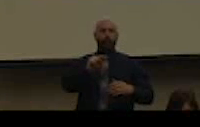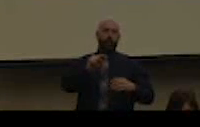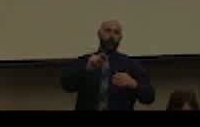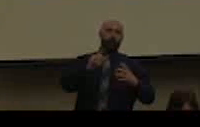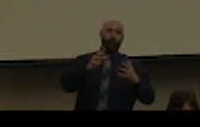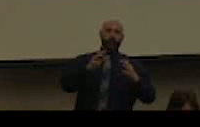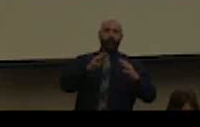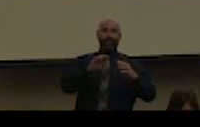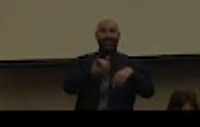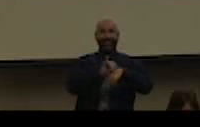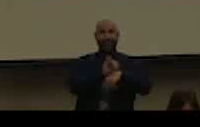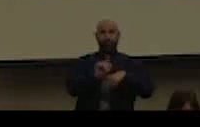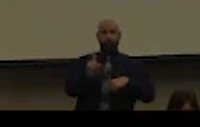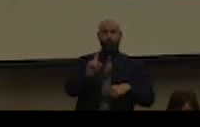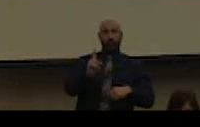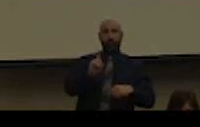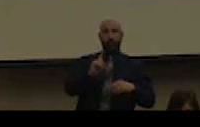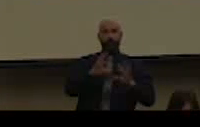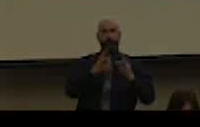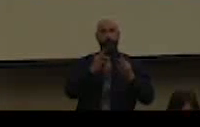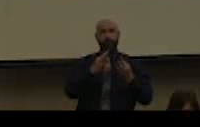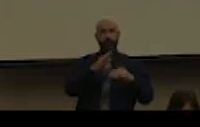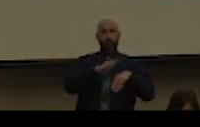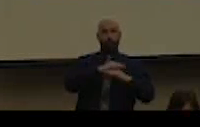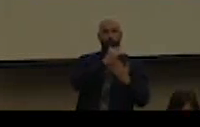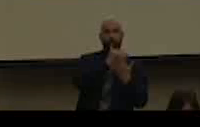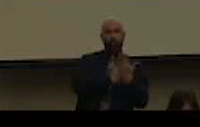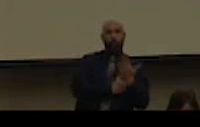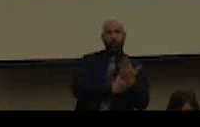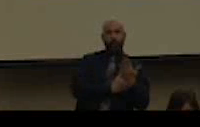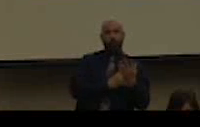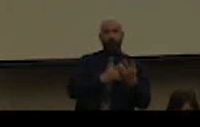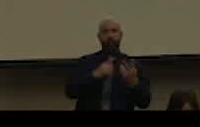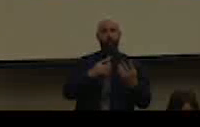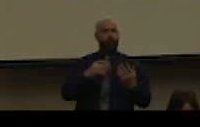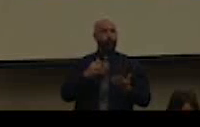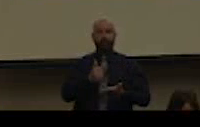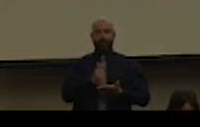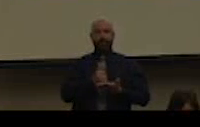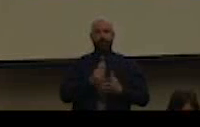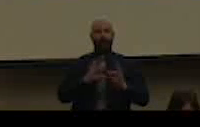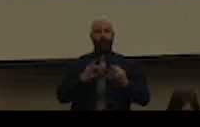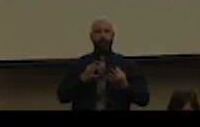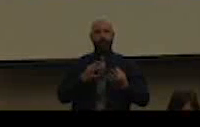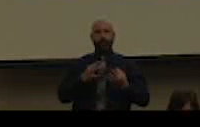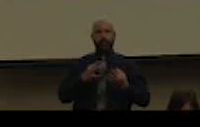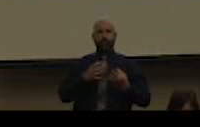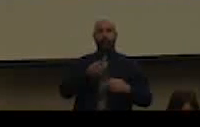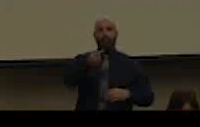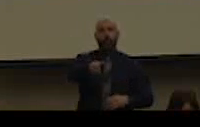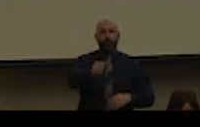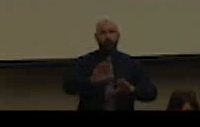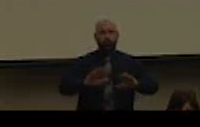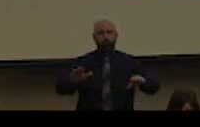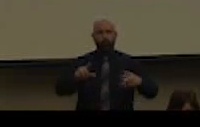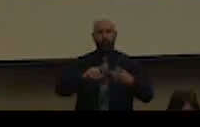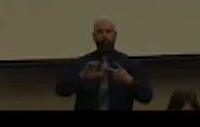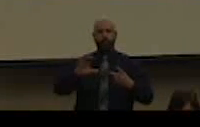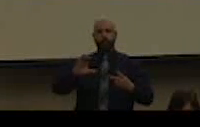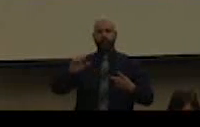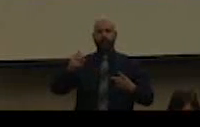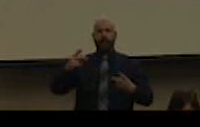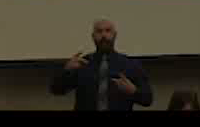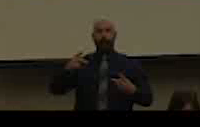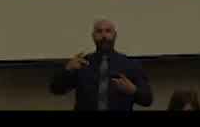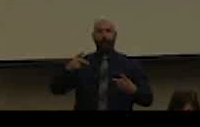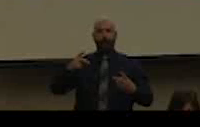CCAP rate and or they're on wait list. That doesn't help with tuition-paying families or CCAP, families who are accessing CCAPs